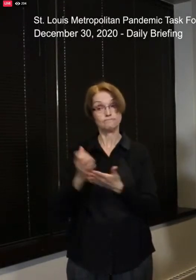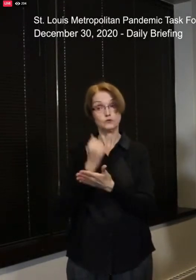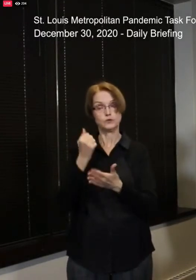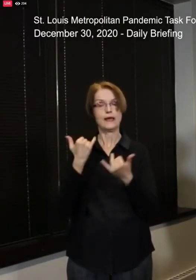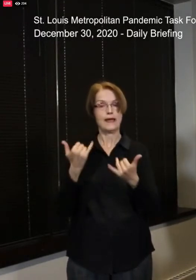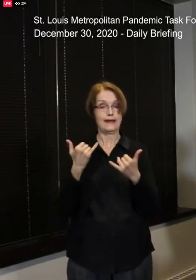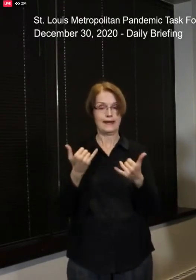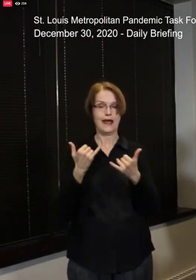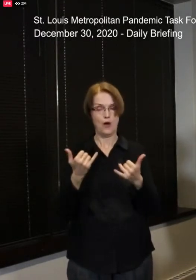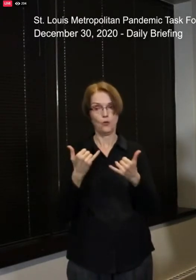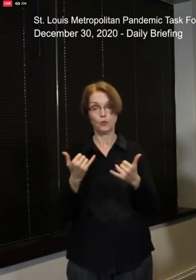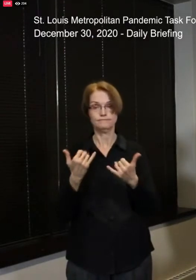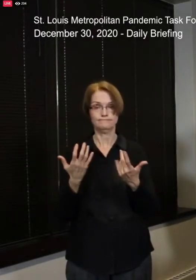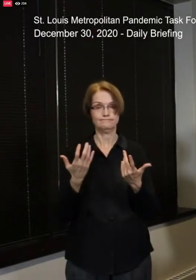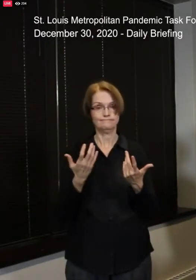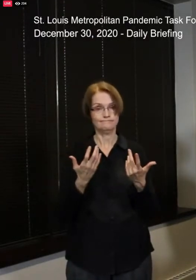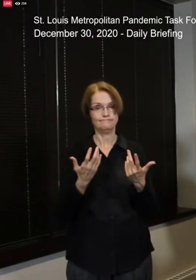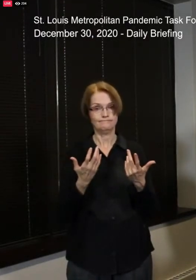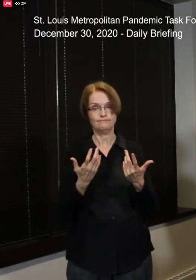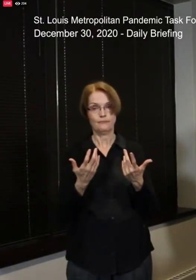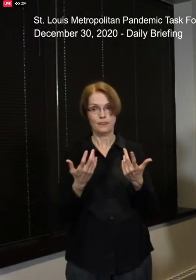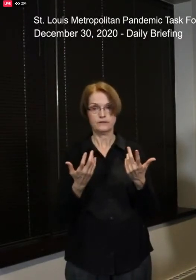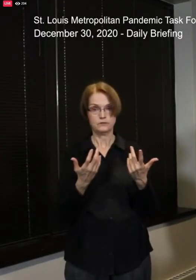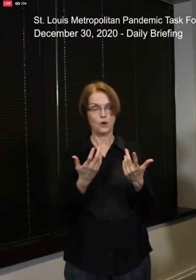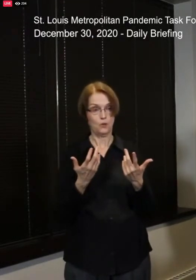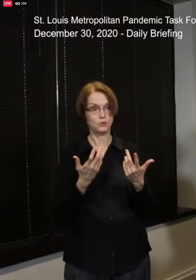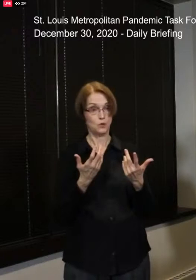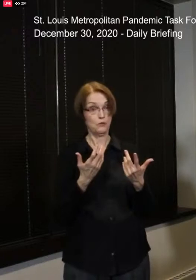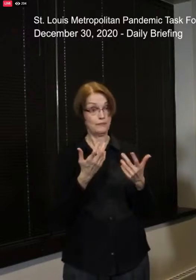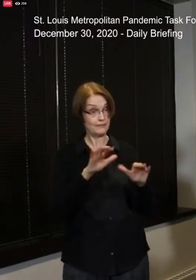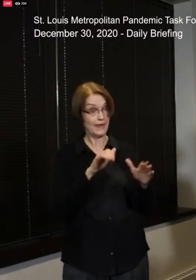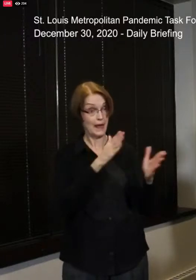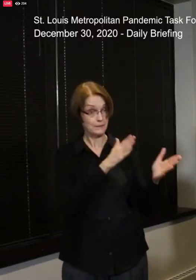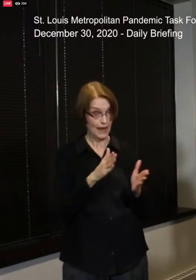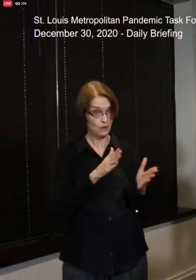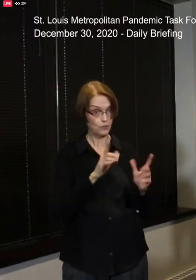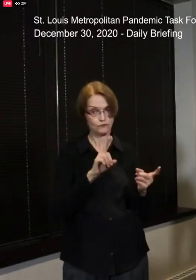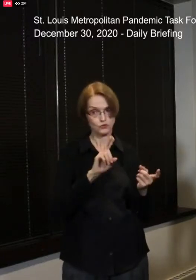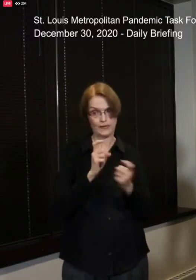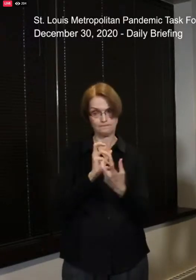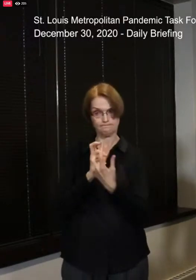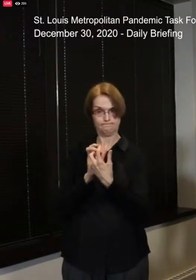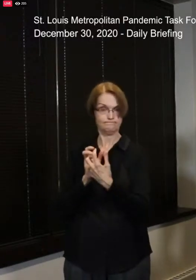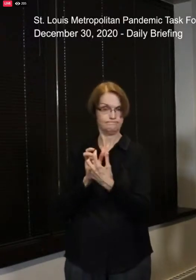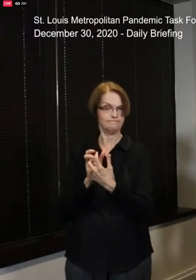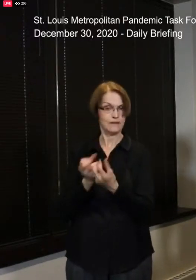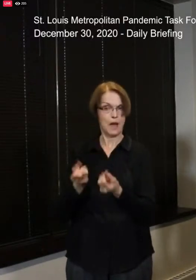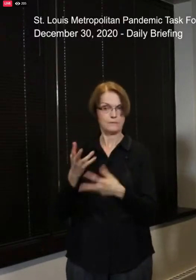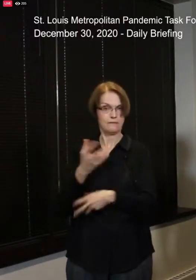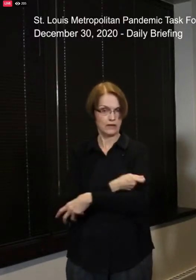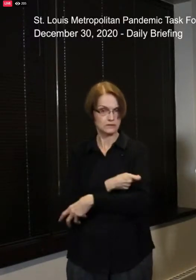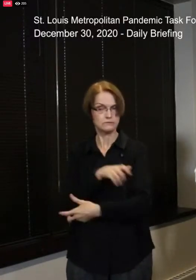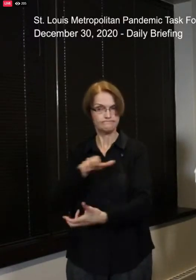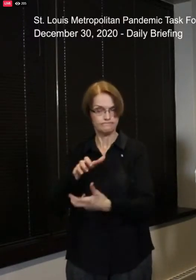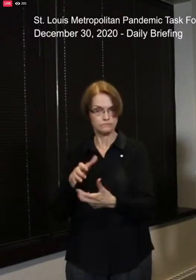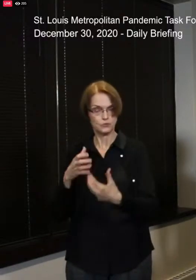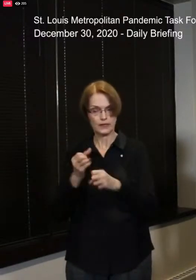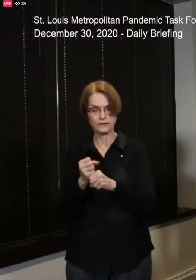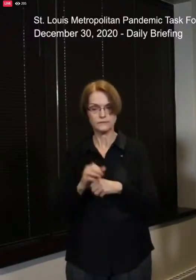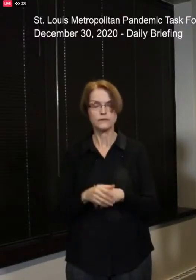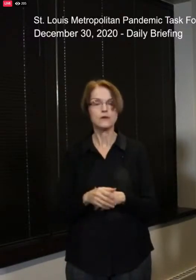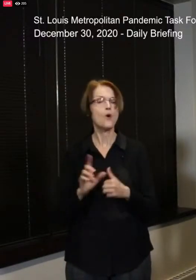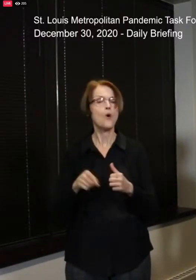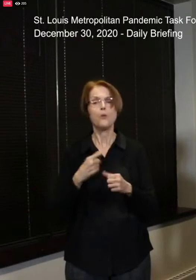we just have to adapt it to the situation at hand. When can first responders expect to receive the